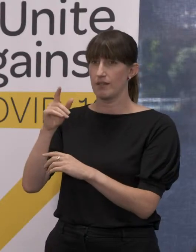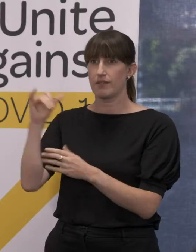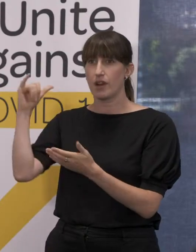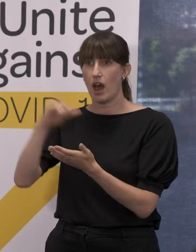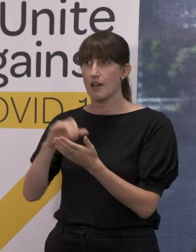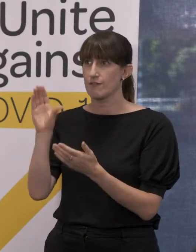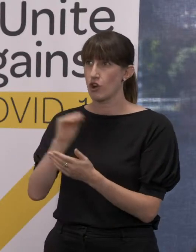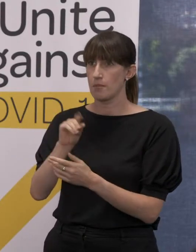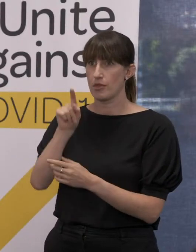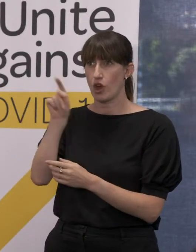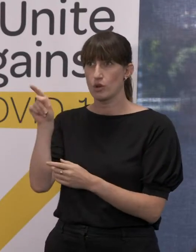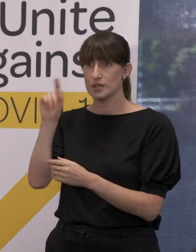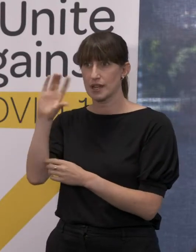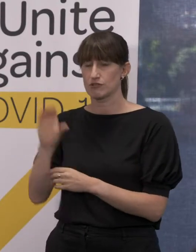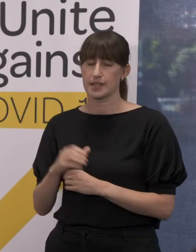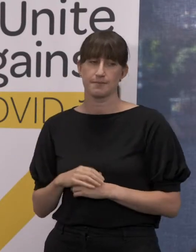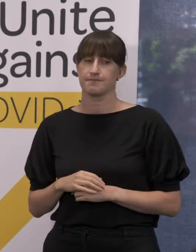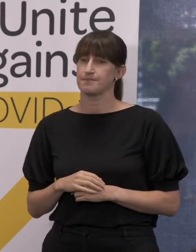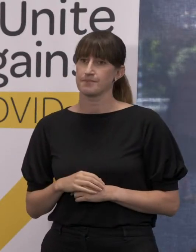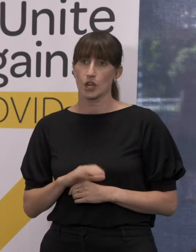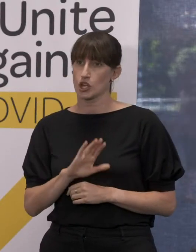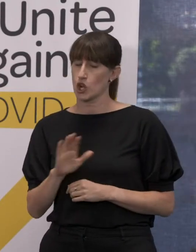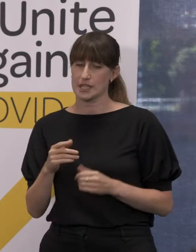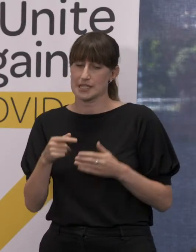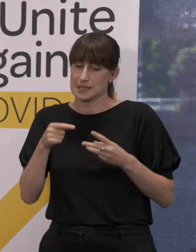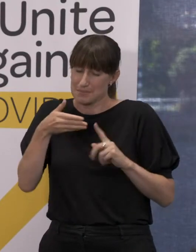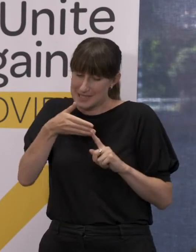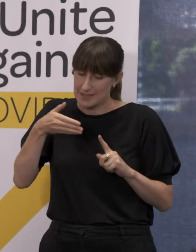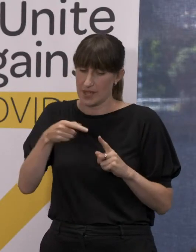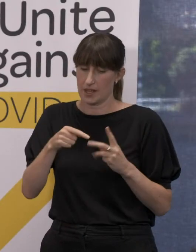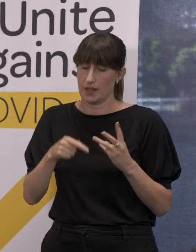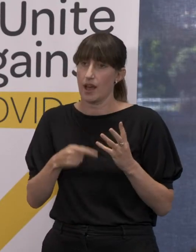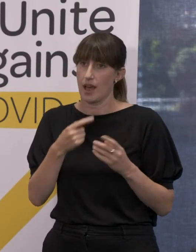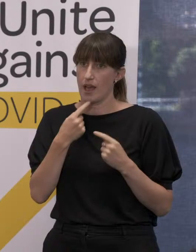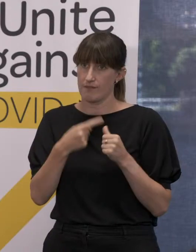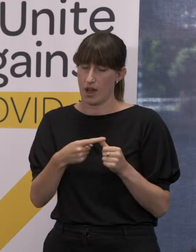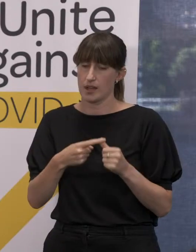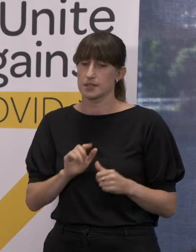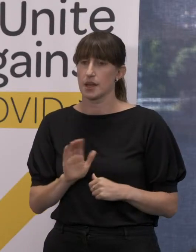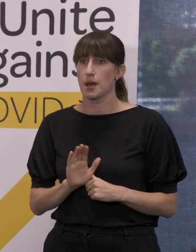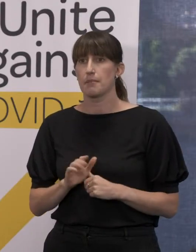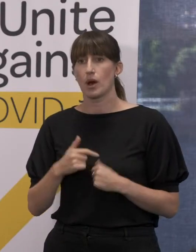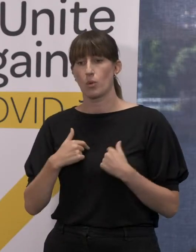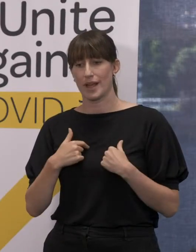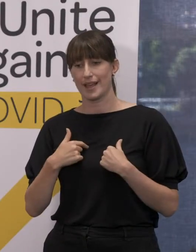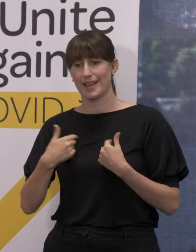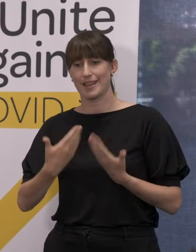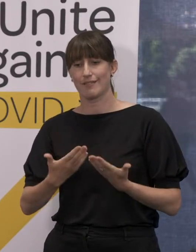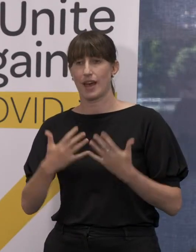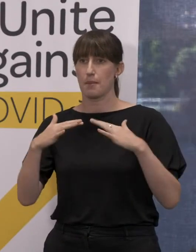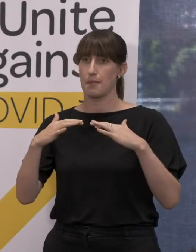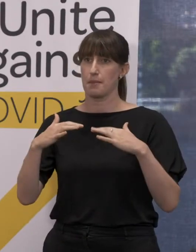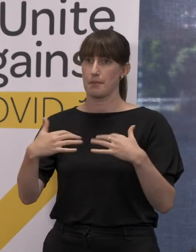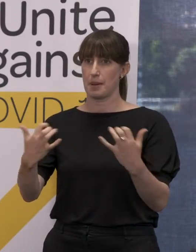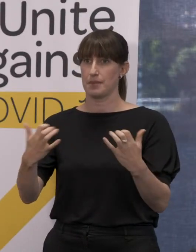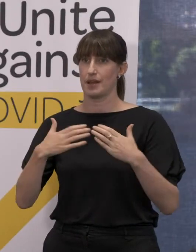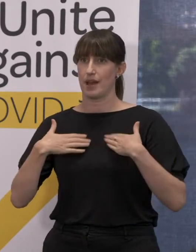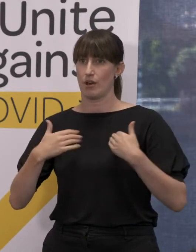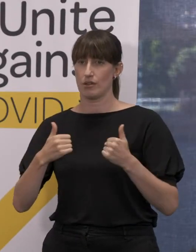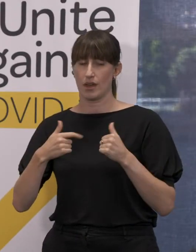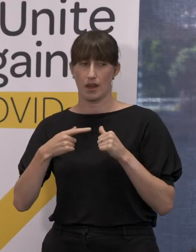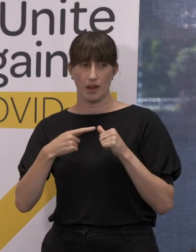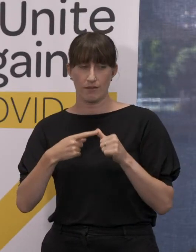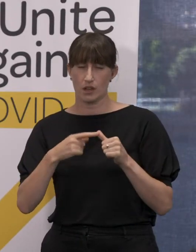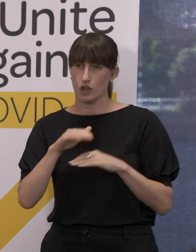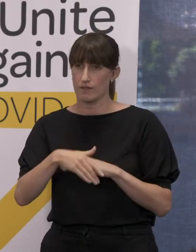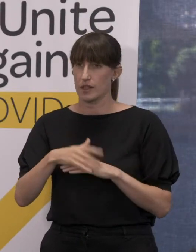specifically, because I think that's an all-of-government piece of advice, but we gave our public health advice on what our assessment of as the current risk, and